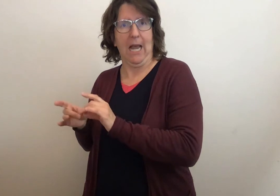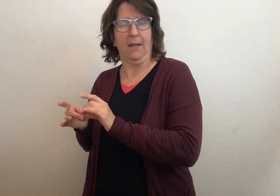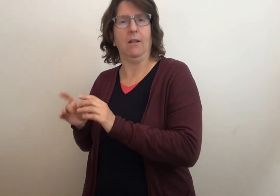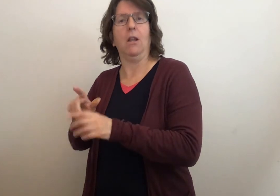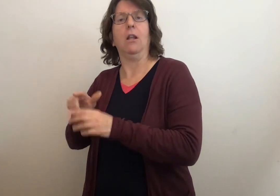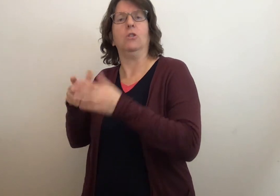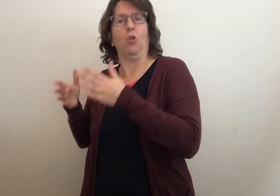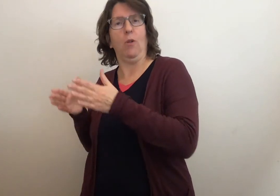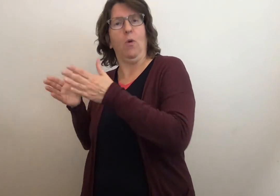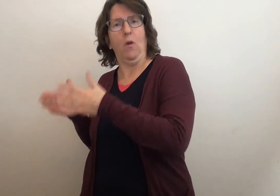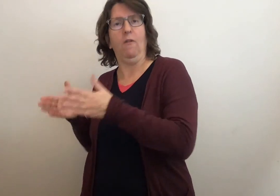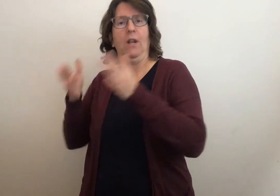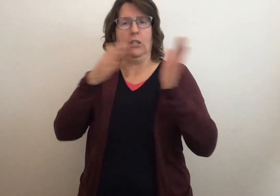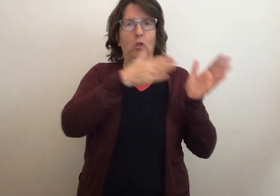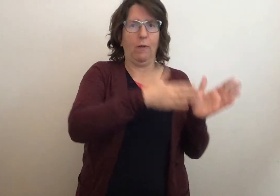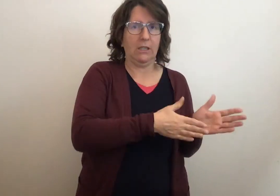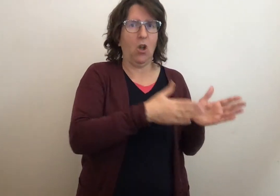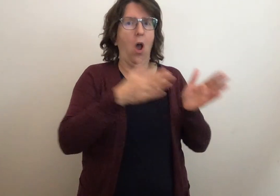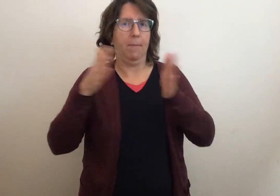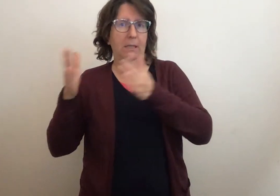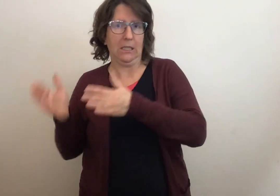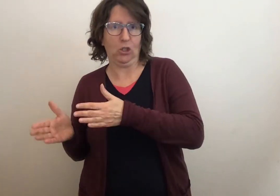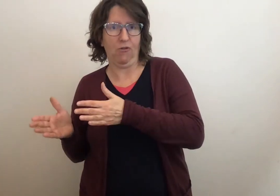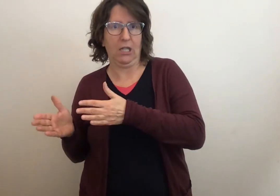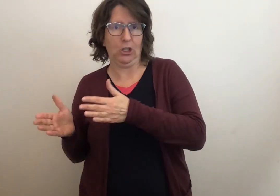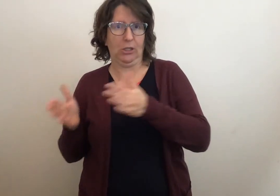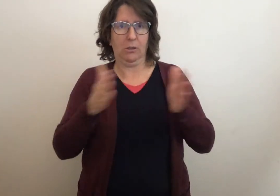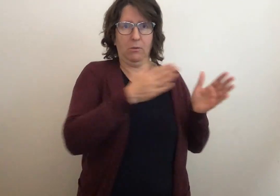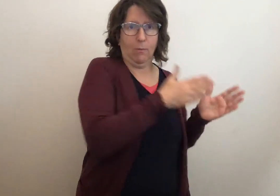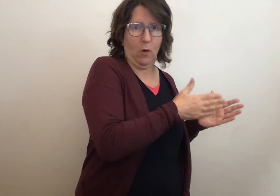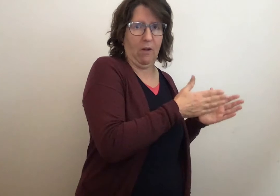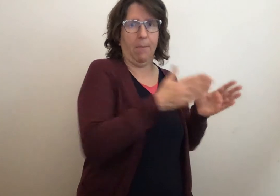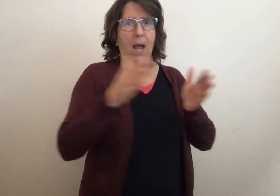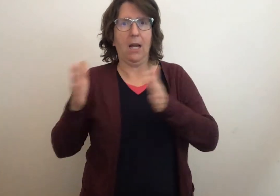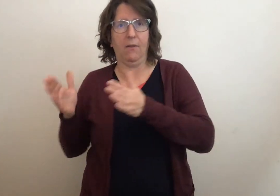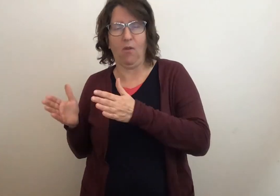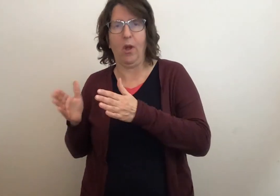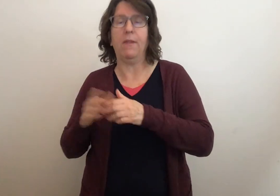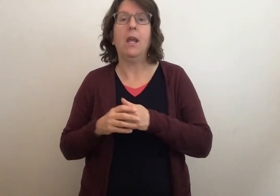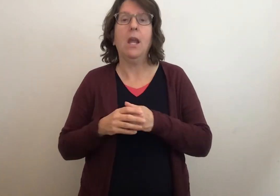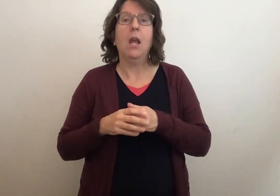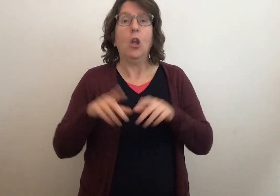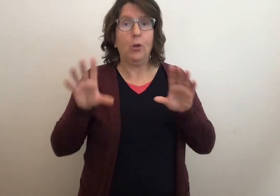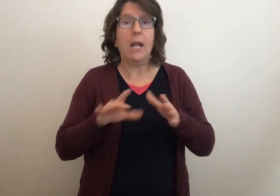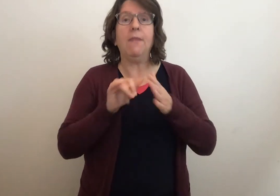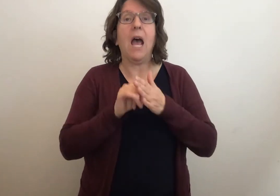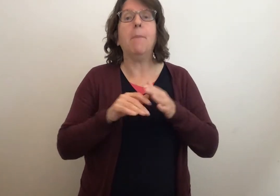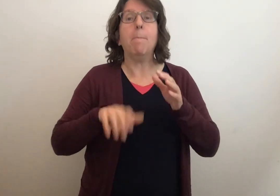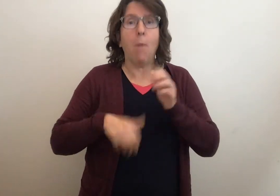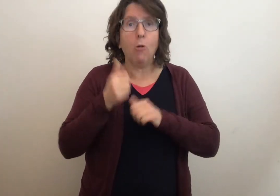said. So you move into these opposite directions, moving back and forth. You did that